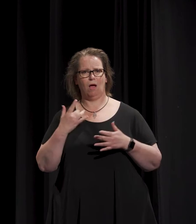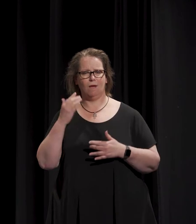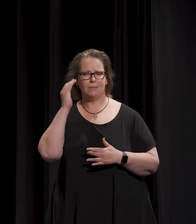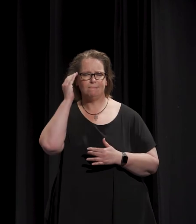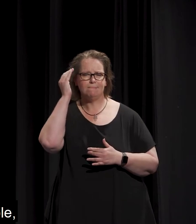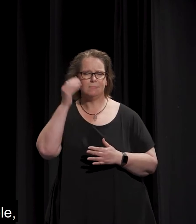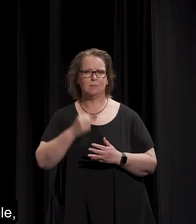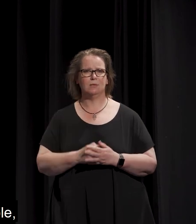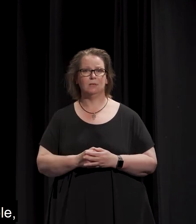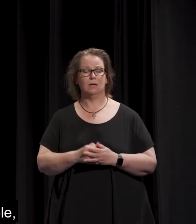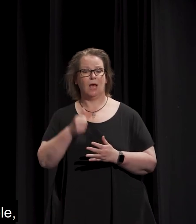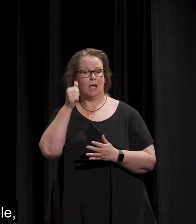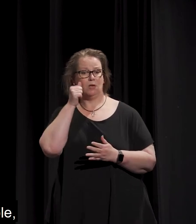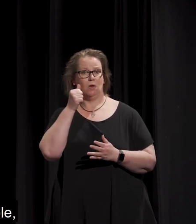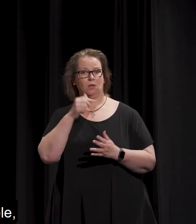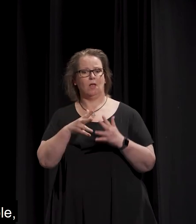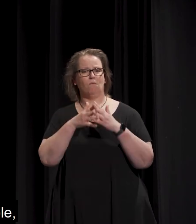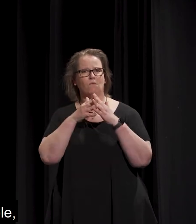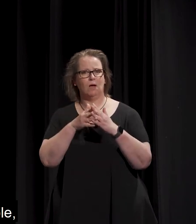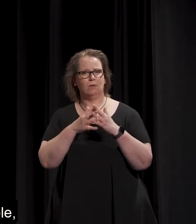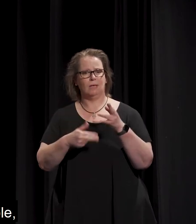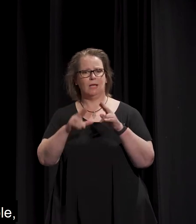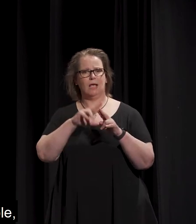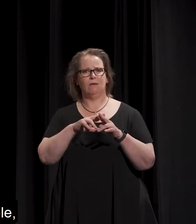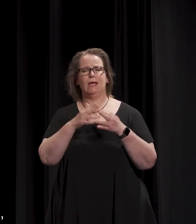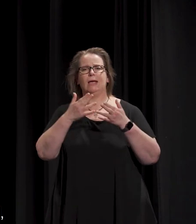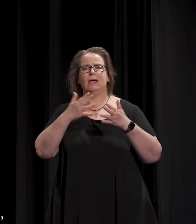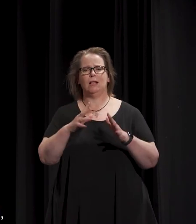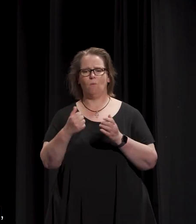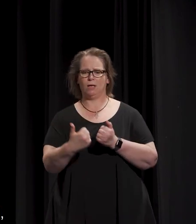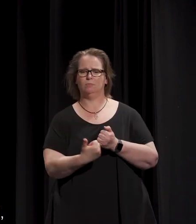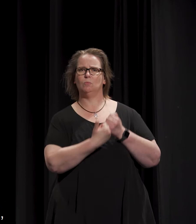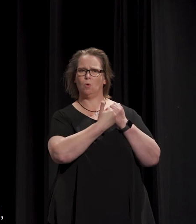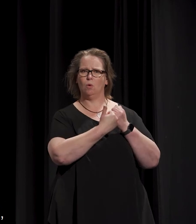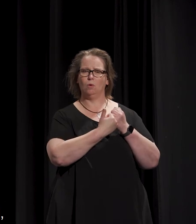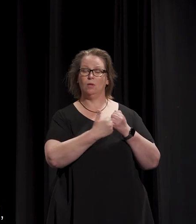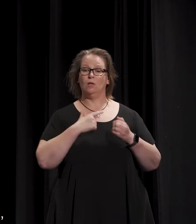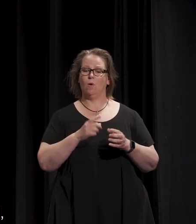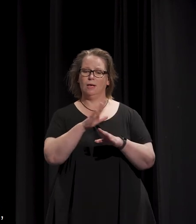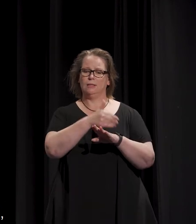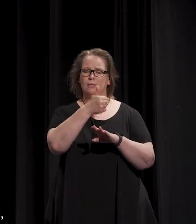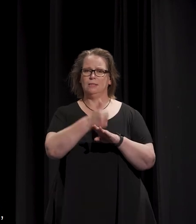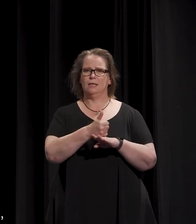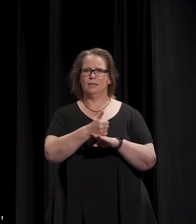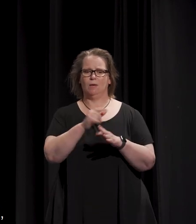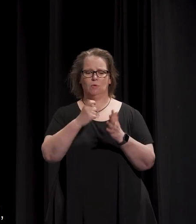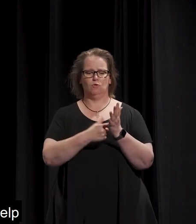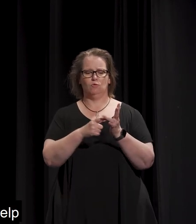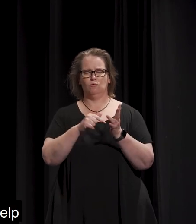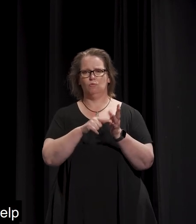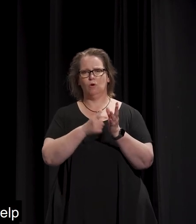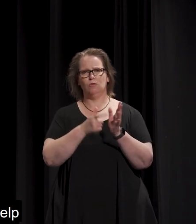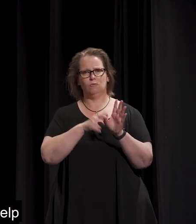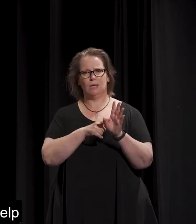discovered that a little bit of assistance could be valuable, which led him to forming the Rotary Club of Forest Hill, which has continued to carry